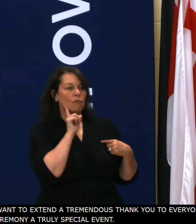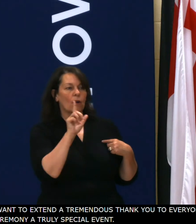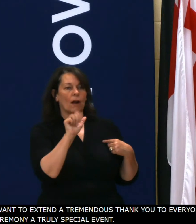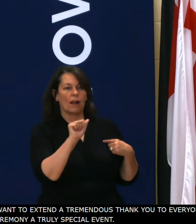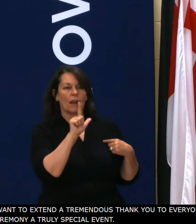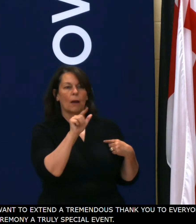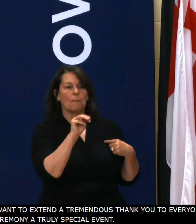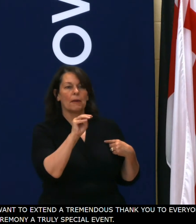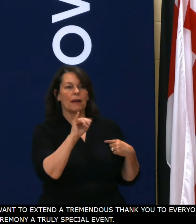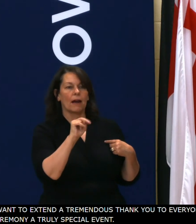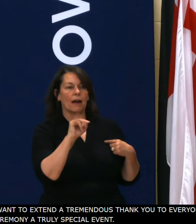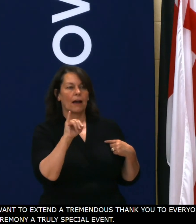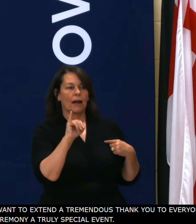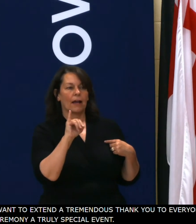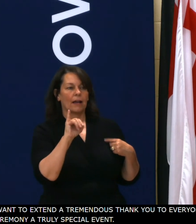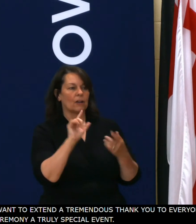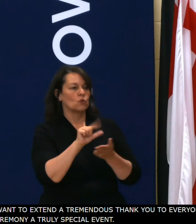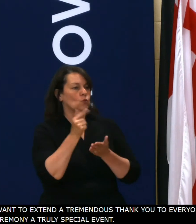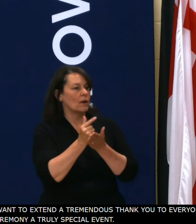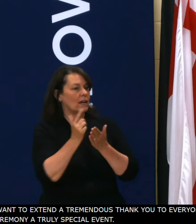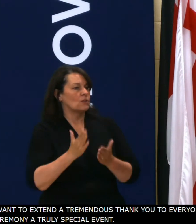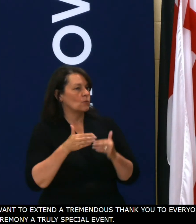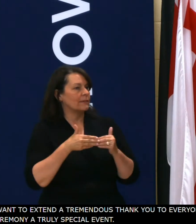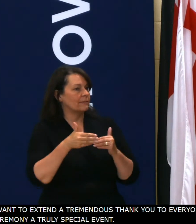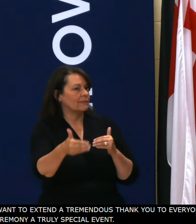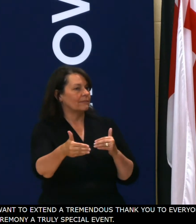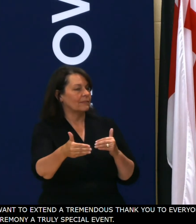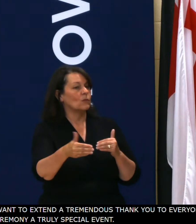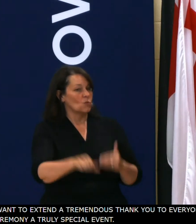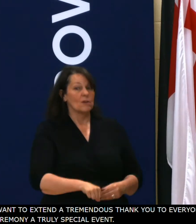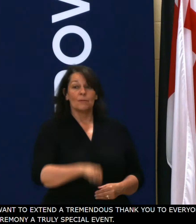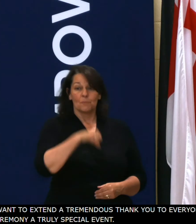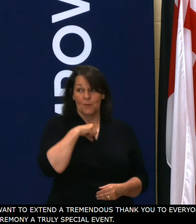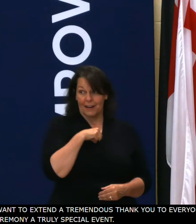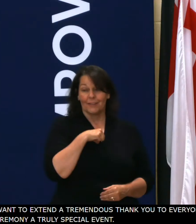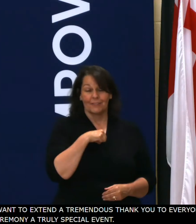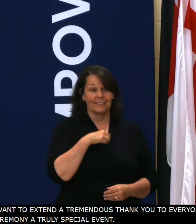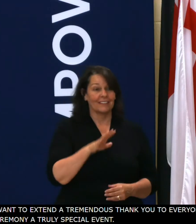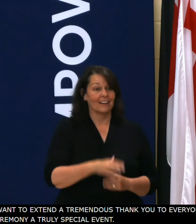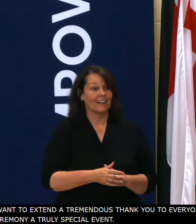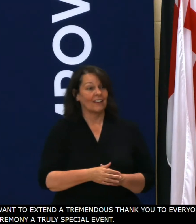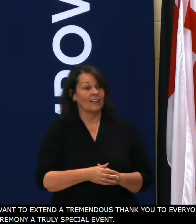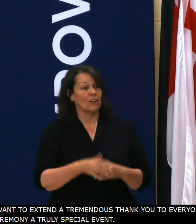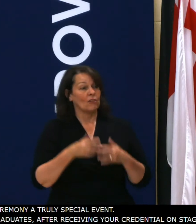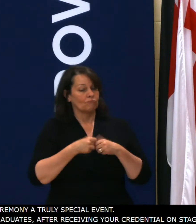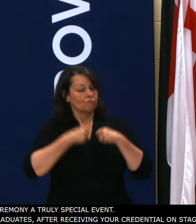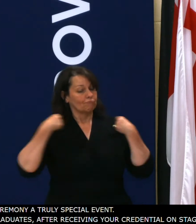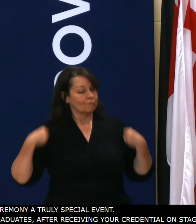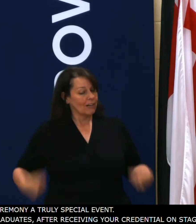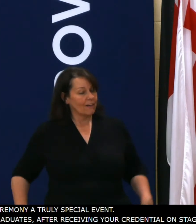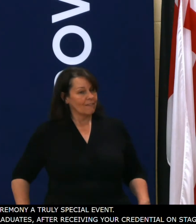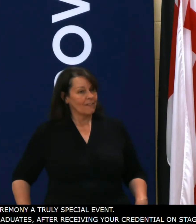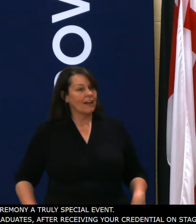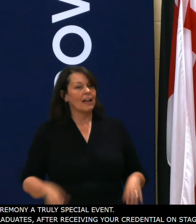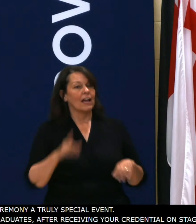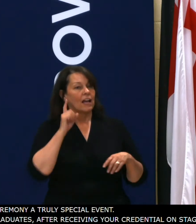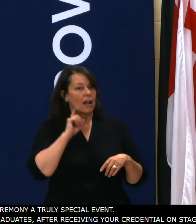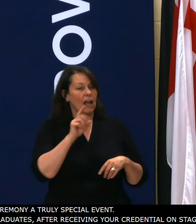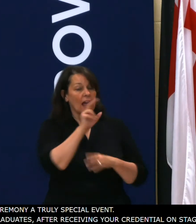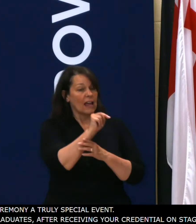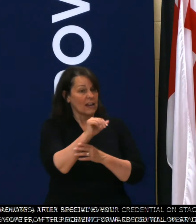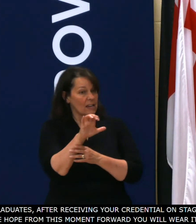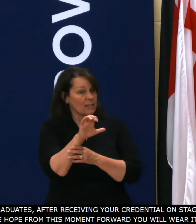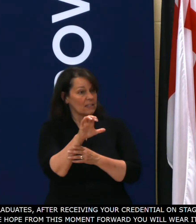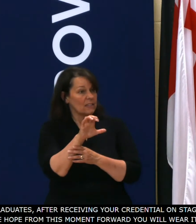moment forward, you will wear it proudly. Because today, when you shed your gown, your connection to NSCC does